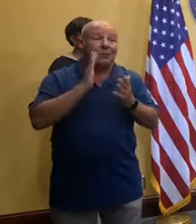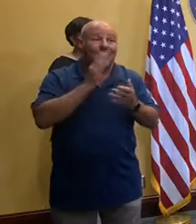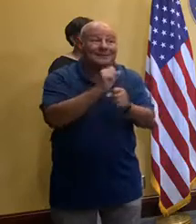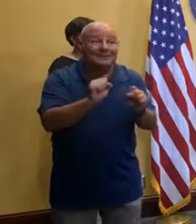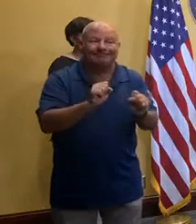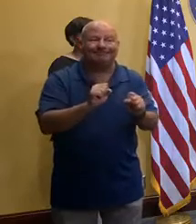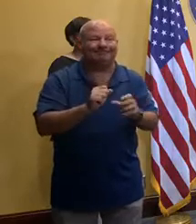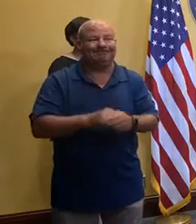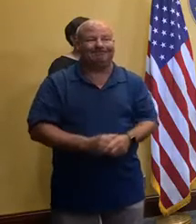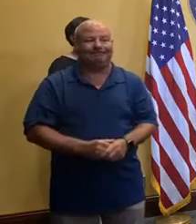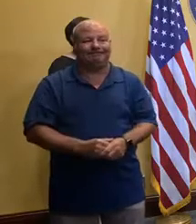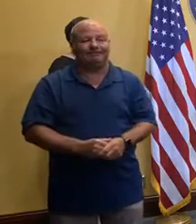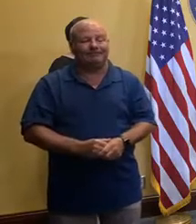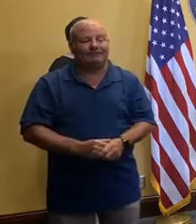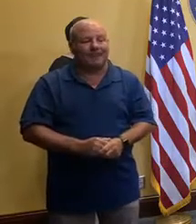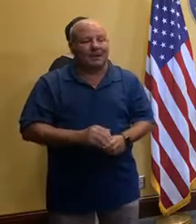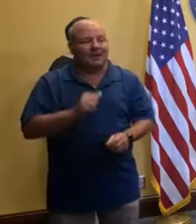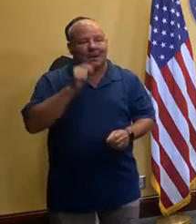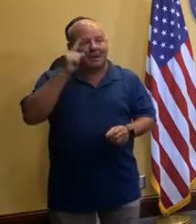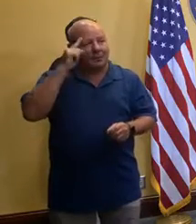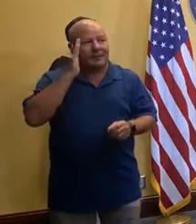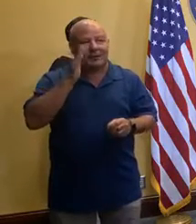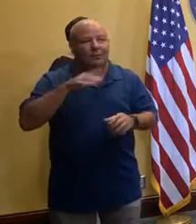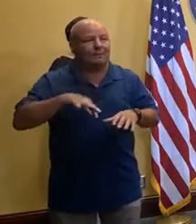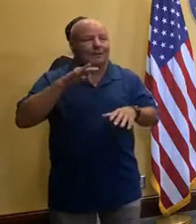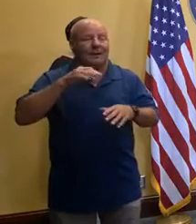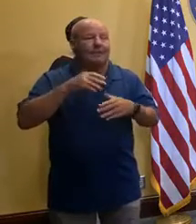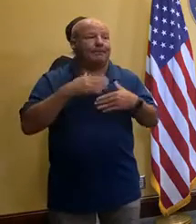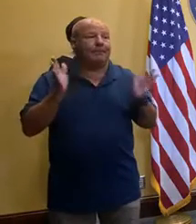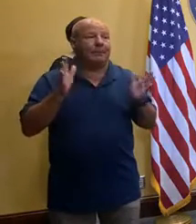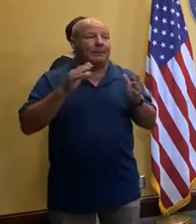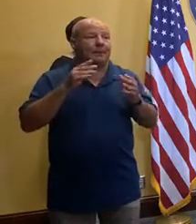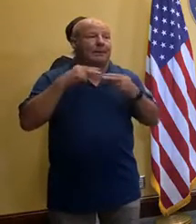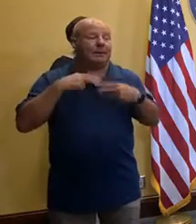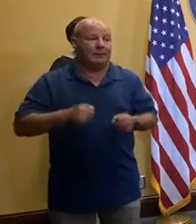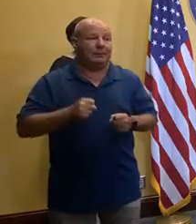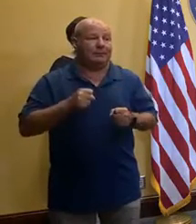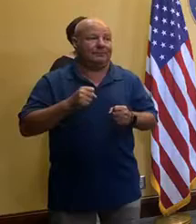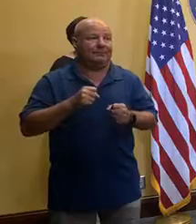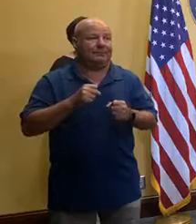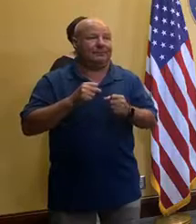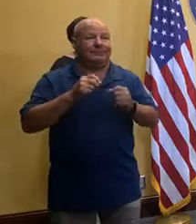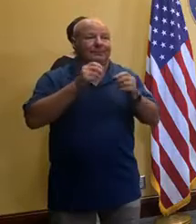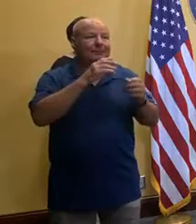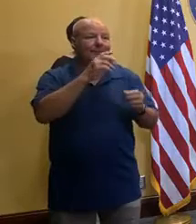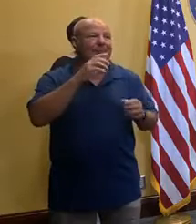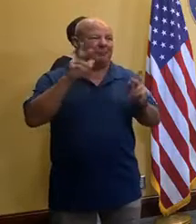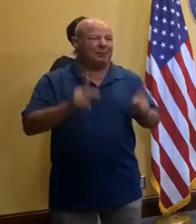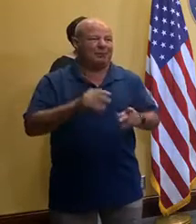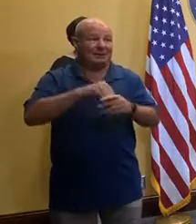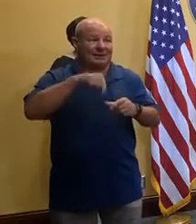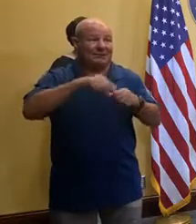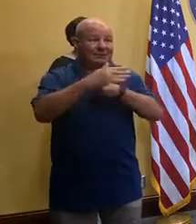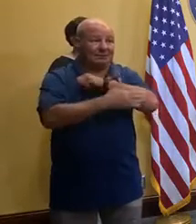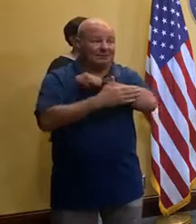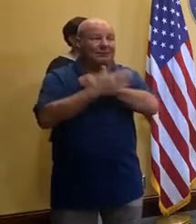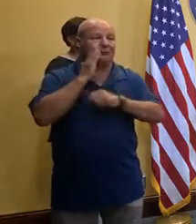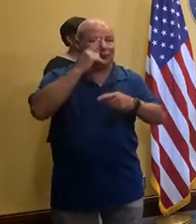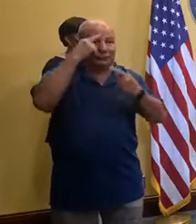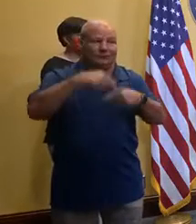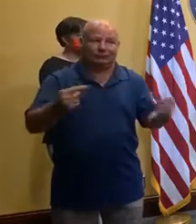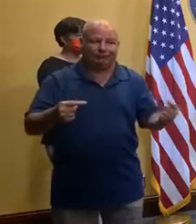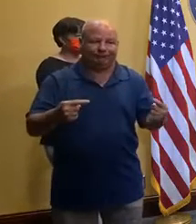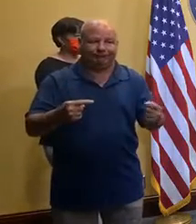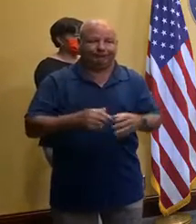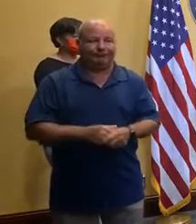safe right now. And I don't think you're gonna find a public health official in this country who would disagree with that. Again, for this reason,